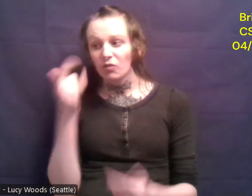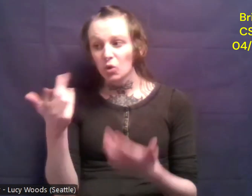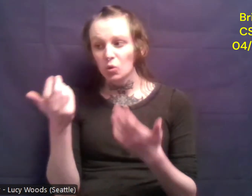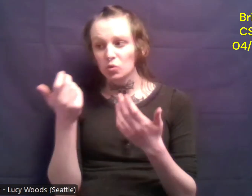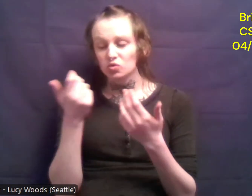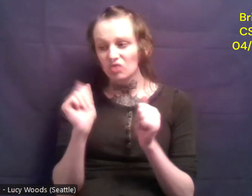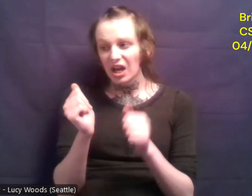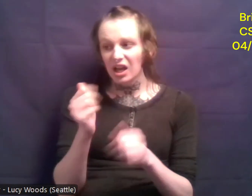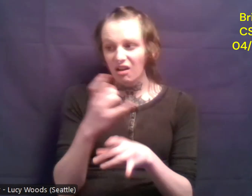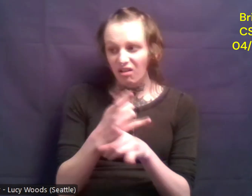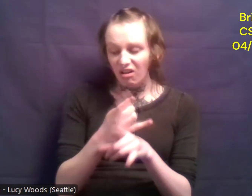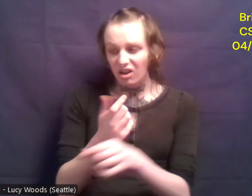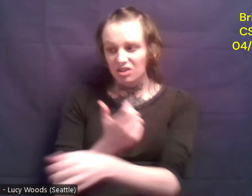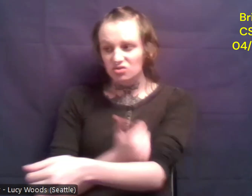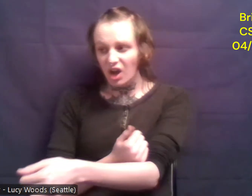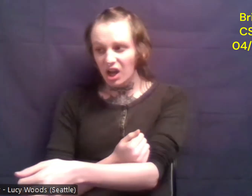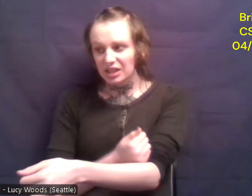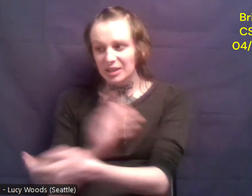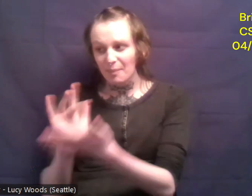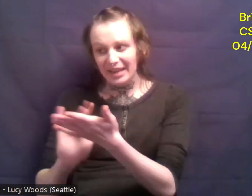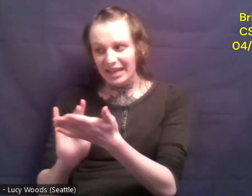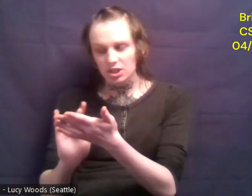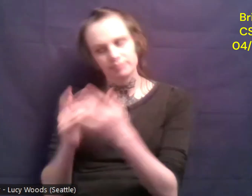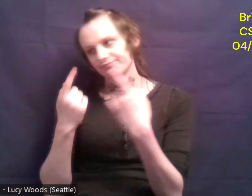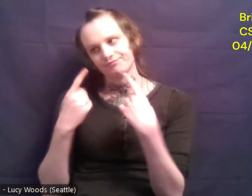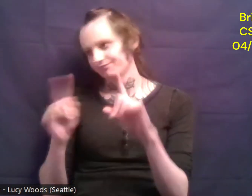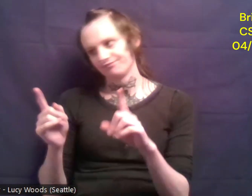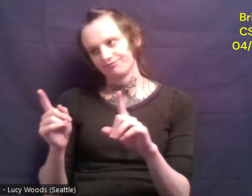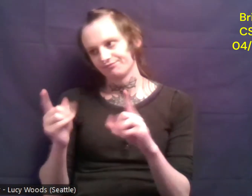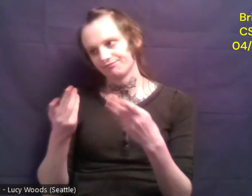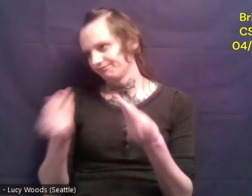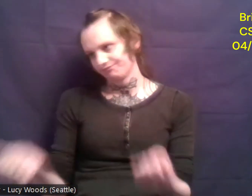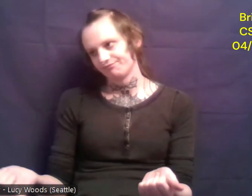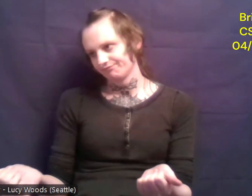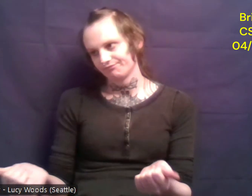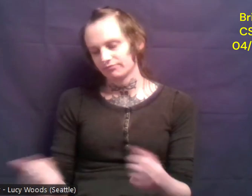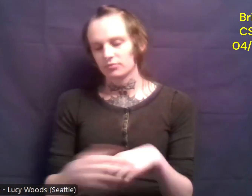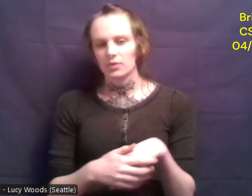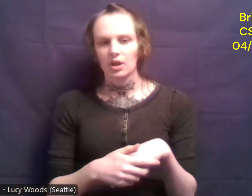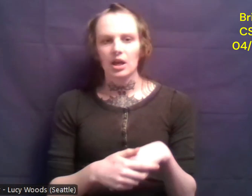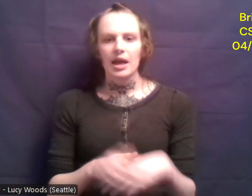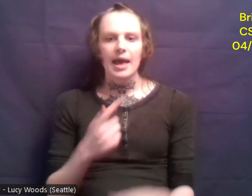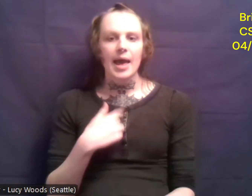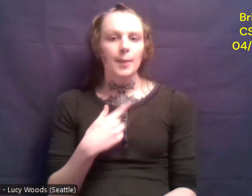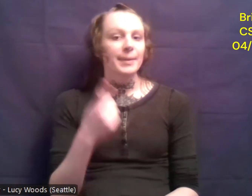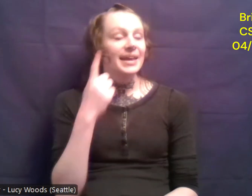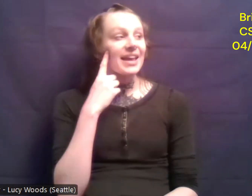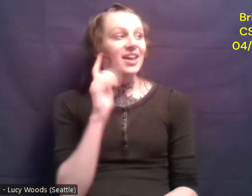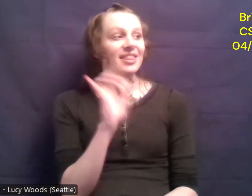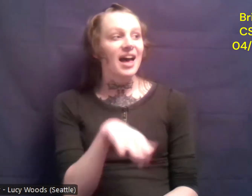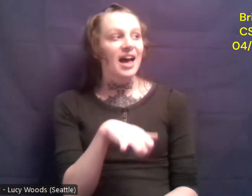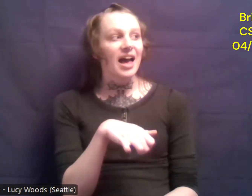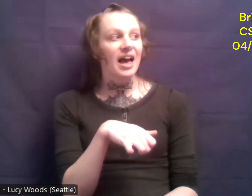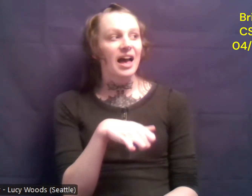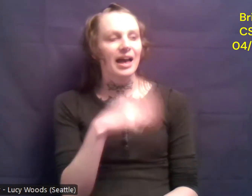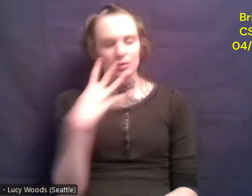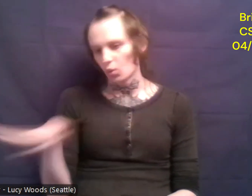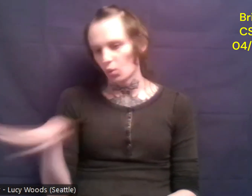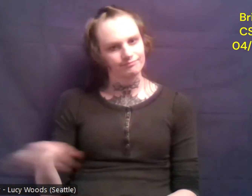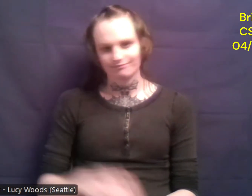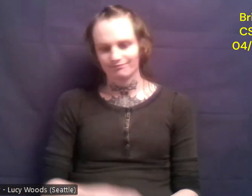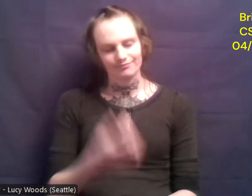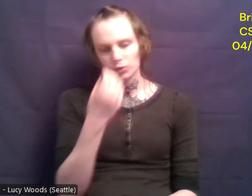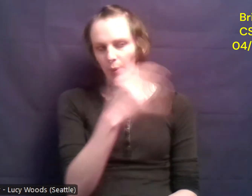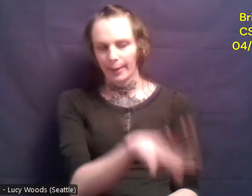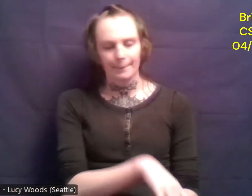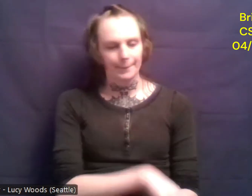went in one ear and out the other. Um, I don't, yeah. I just didn't really listen. And at that time, it wasn't